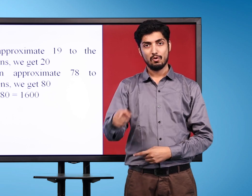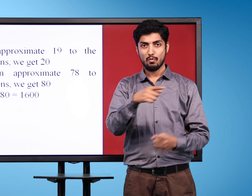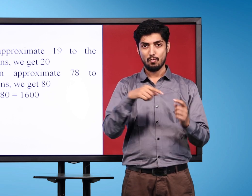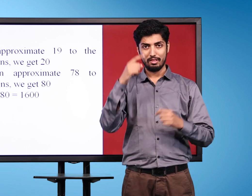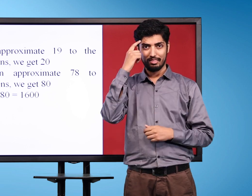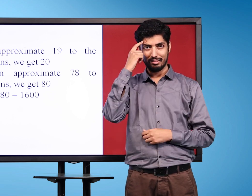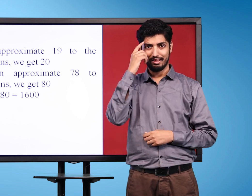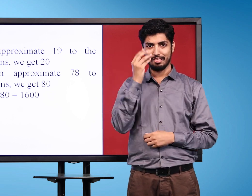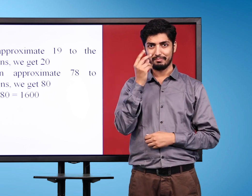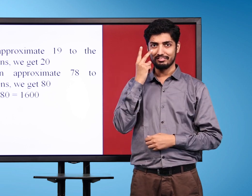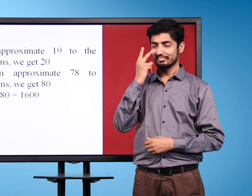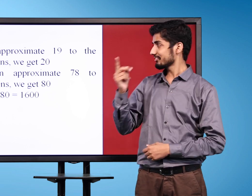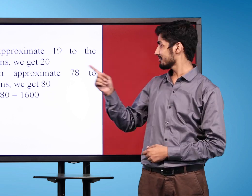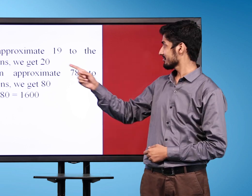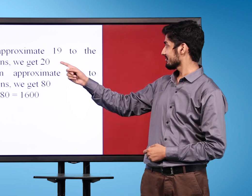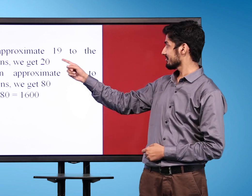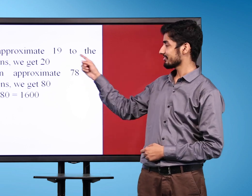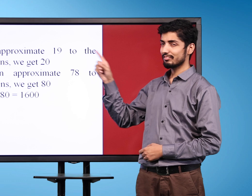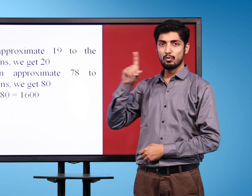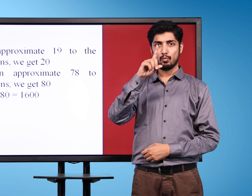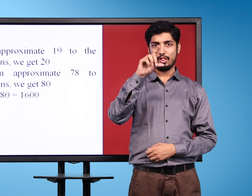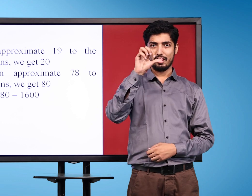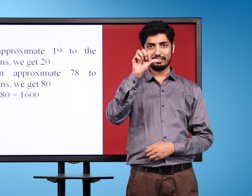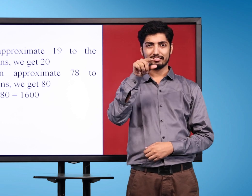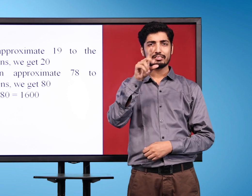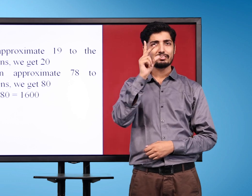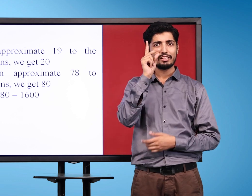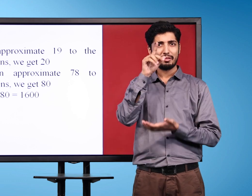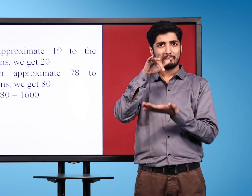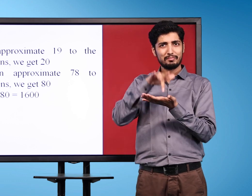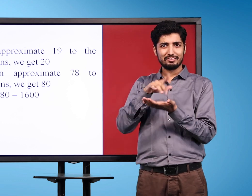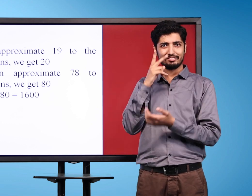If we approximate 19 to the nearest tens, we get 20.